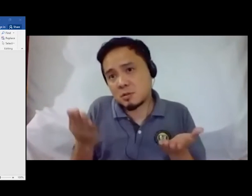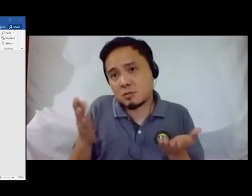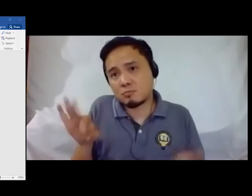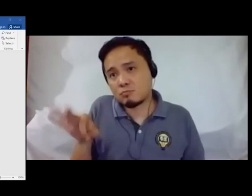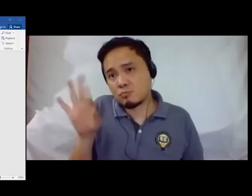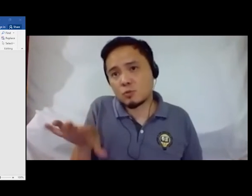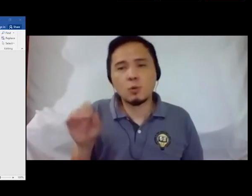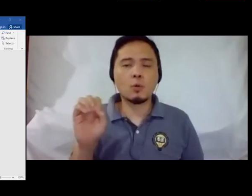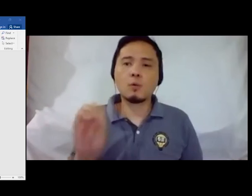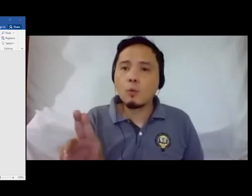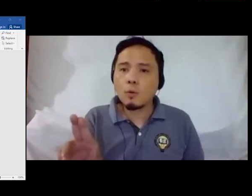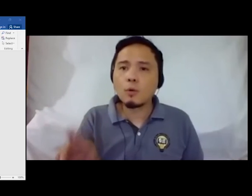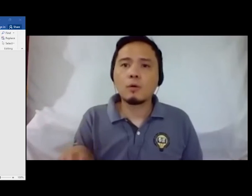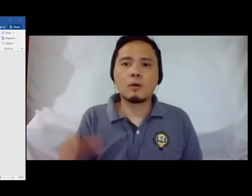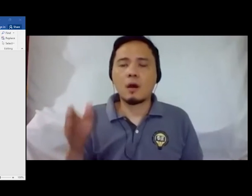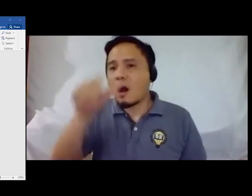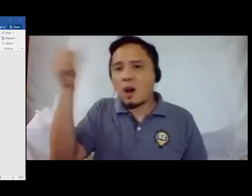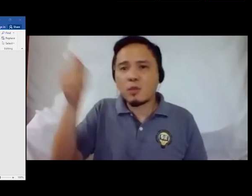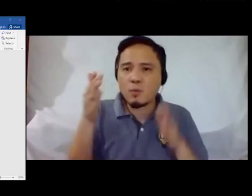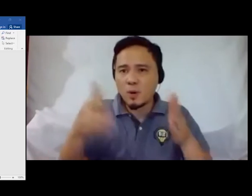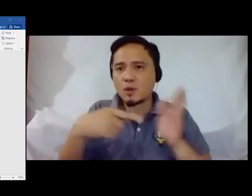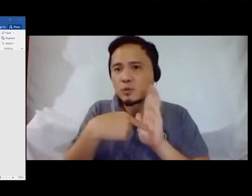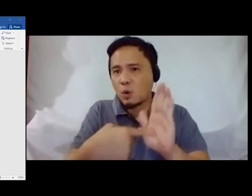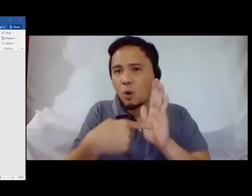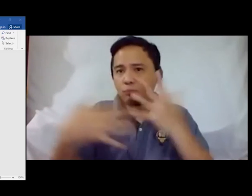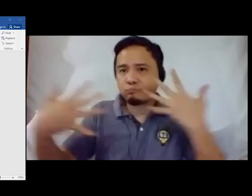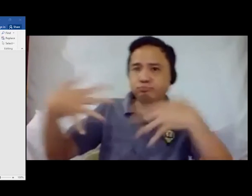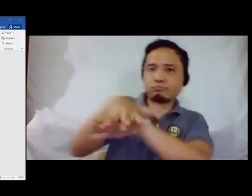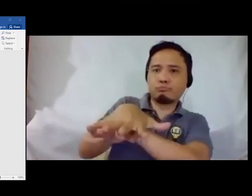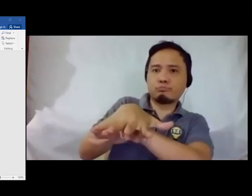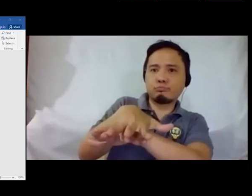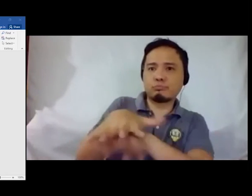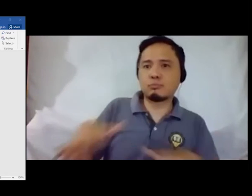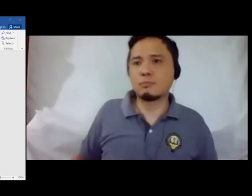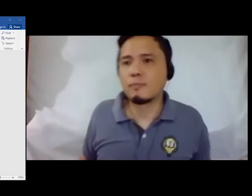Or maybe you want to find some other way to do it. Yeah.